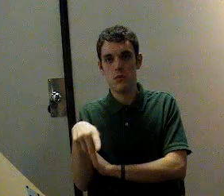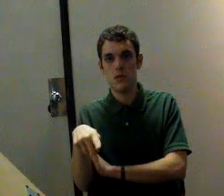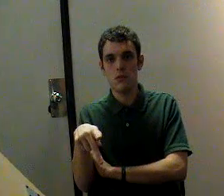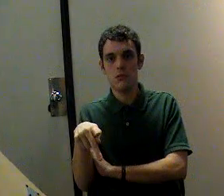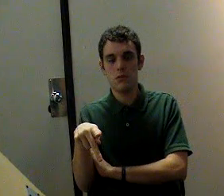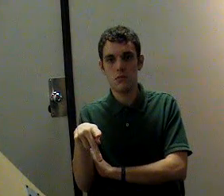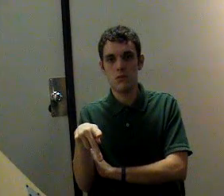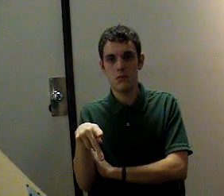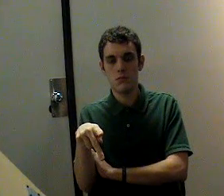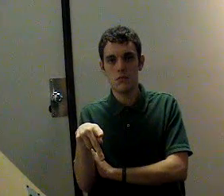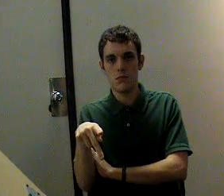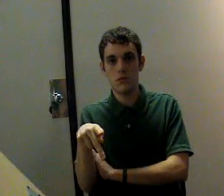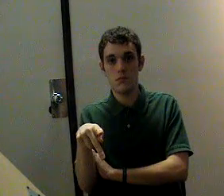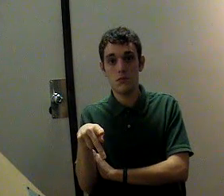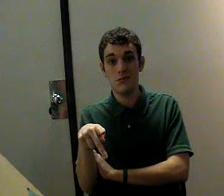then also when you do that glycolysis, you make